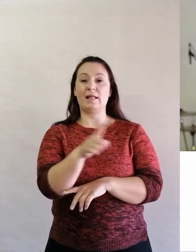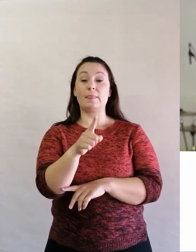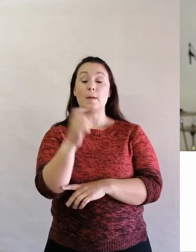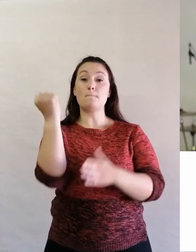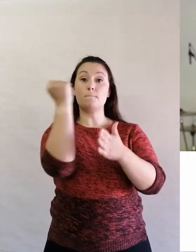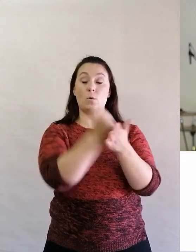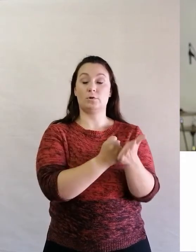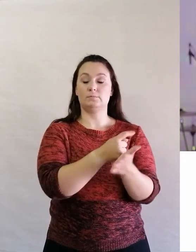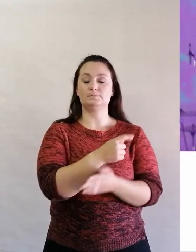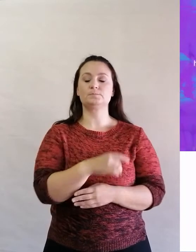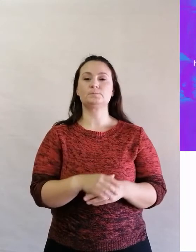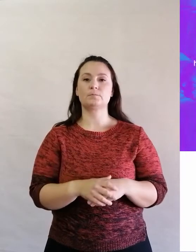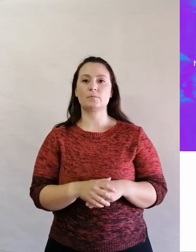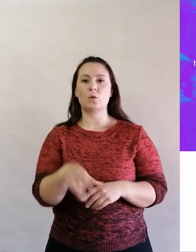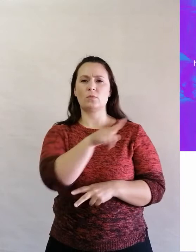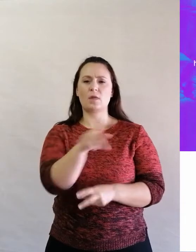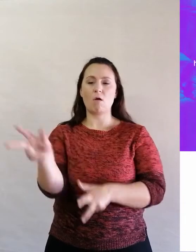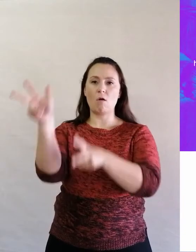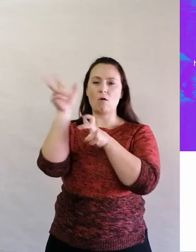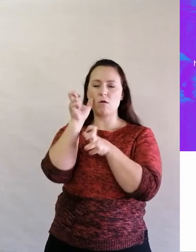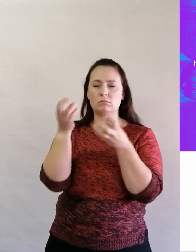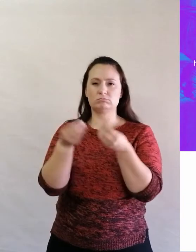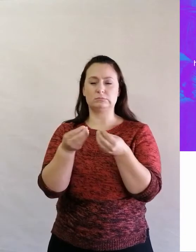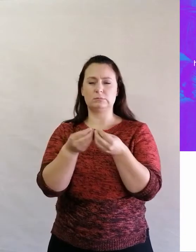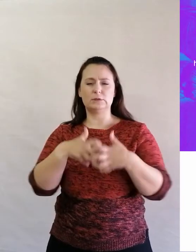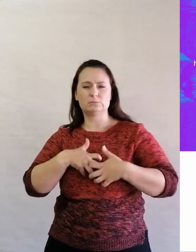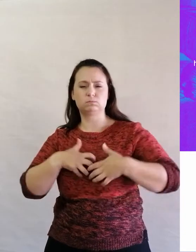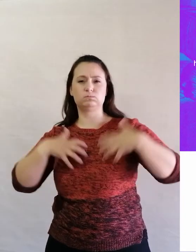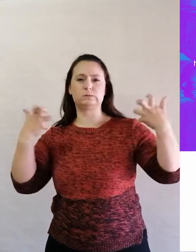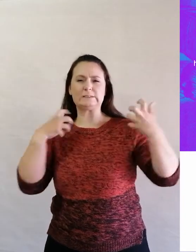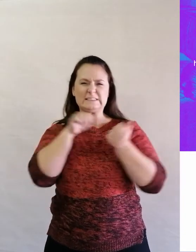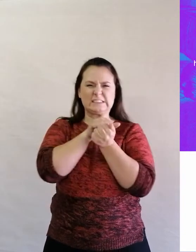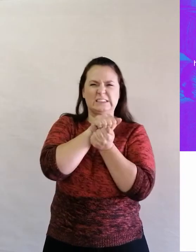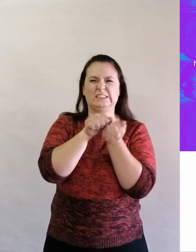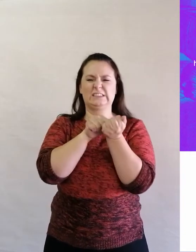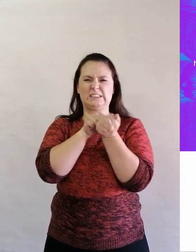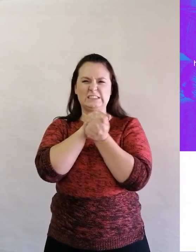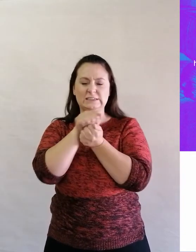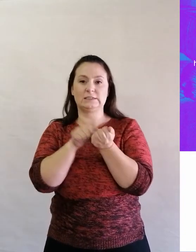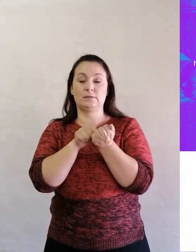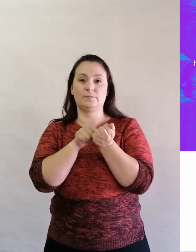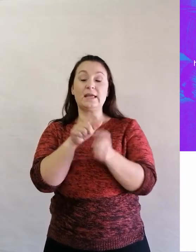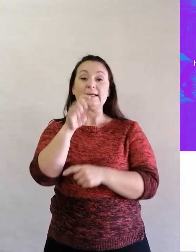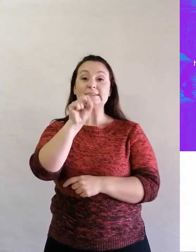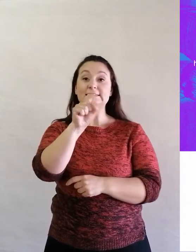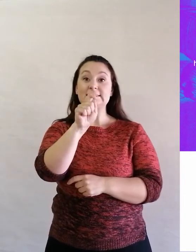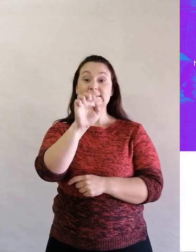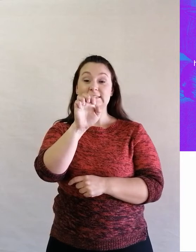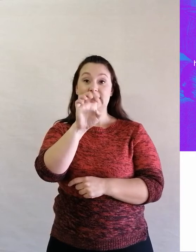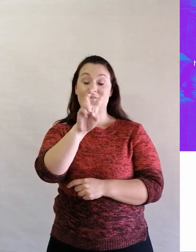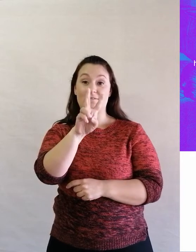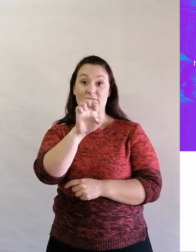they heard these things, they were enraged and they ground their teeth at him. This is Stephen preaching the gospel